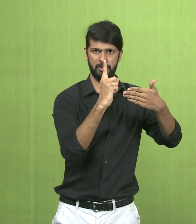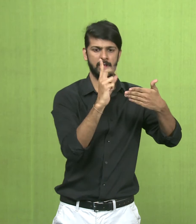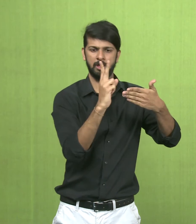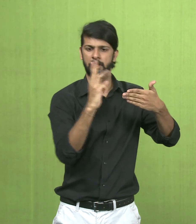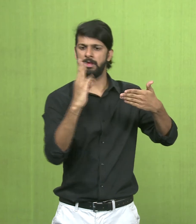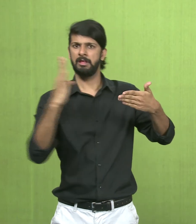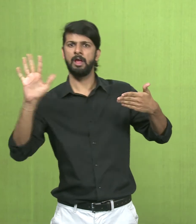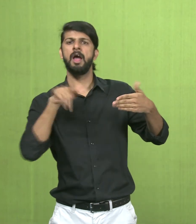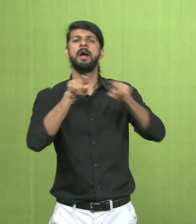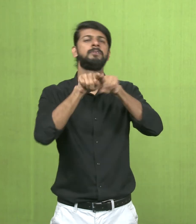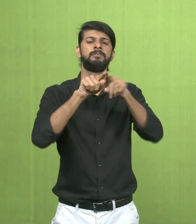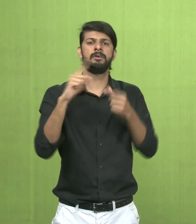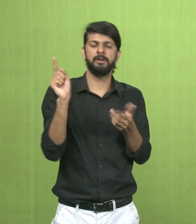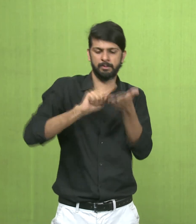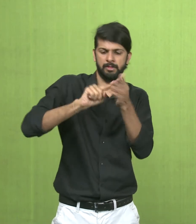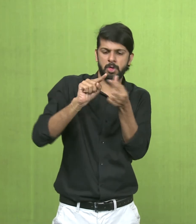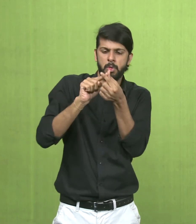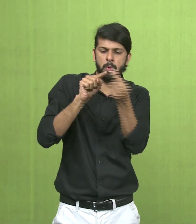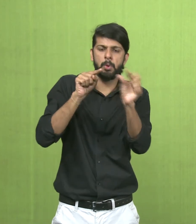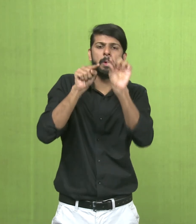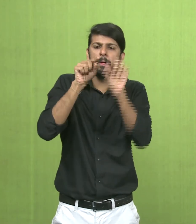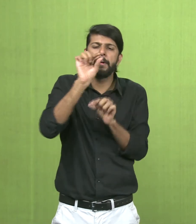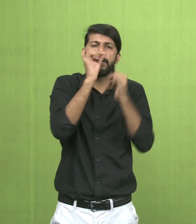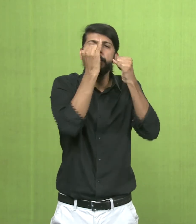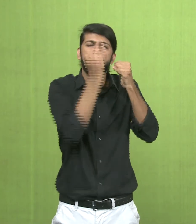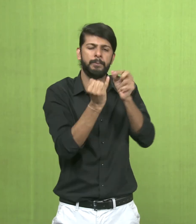hardness, and it is from H to 9H.